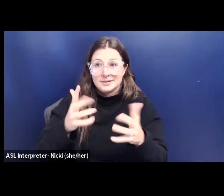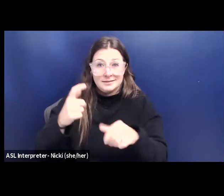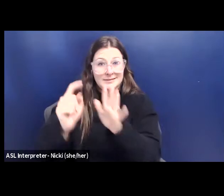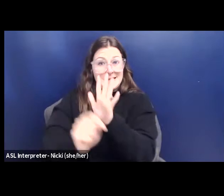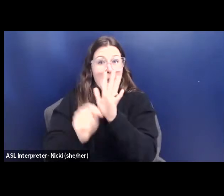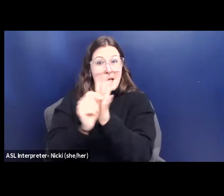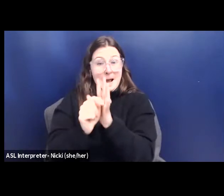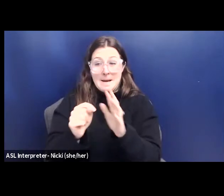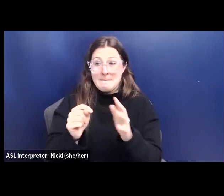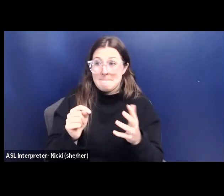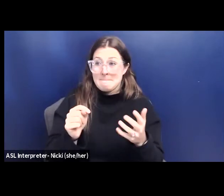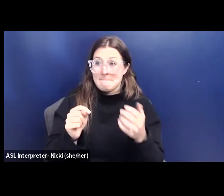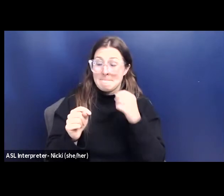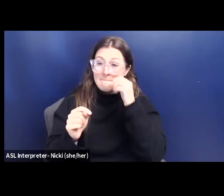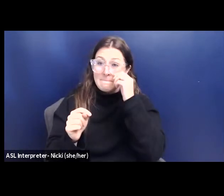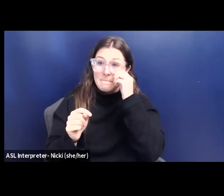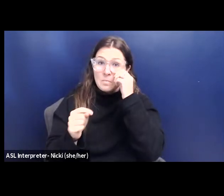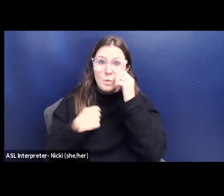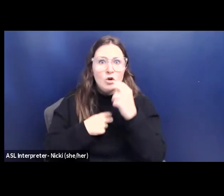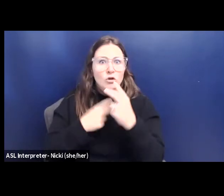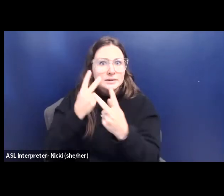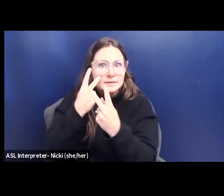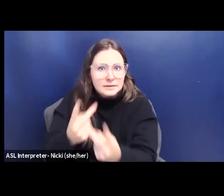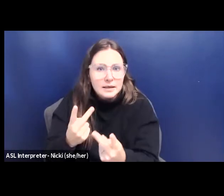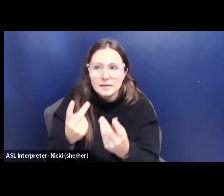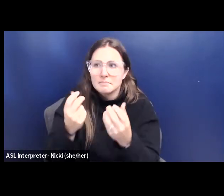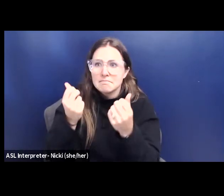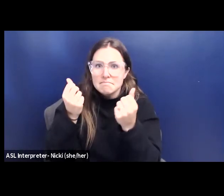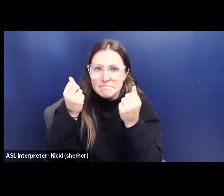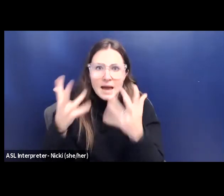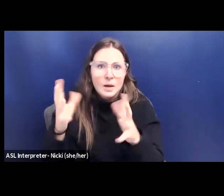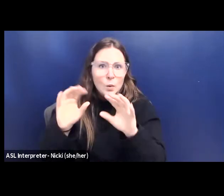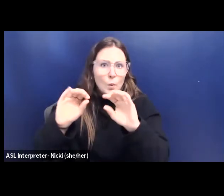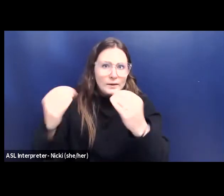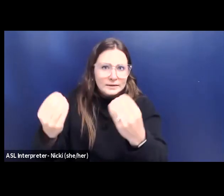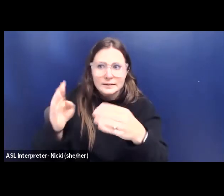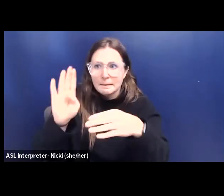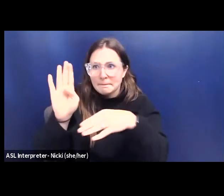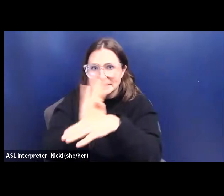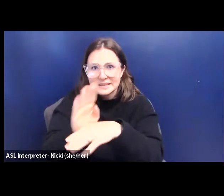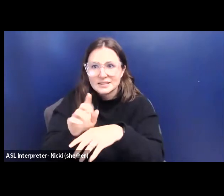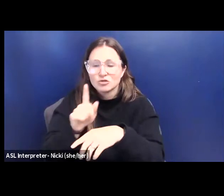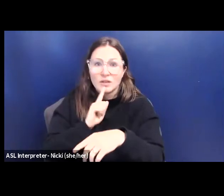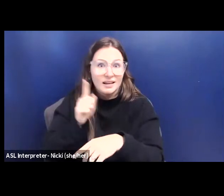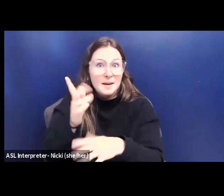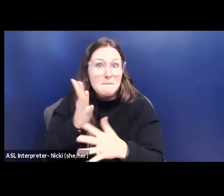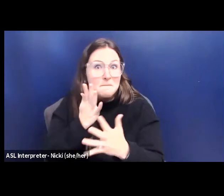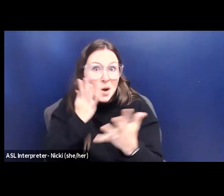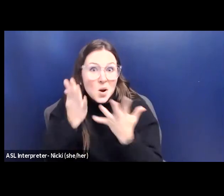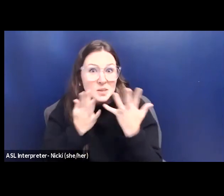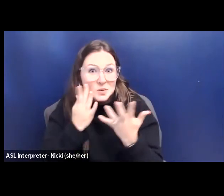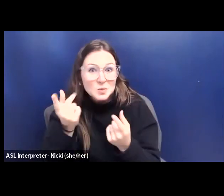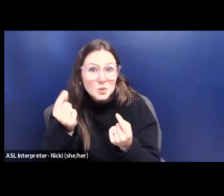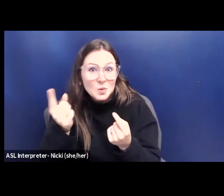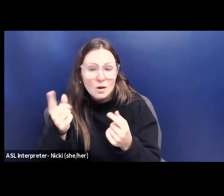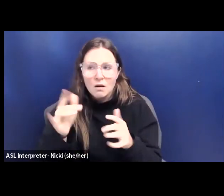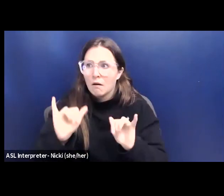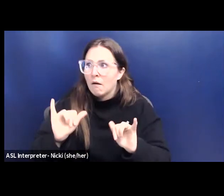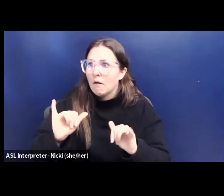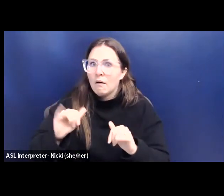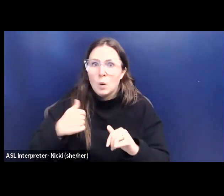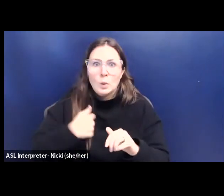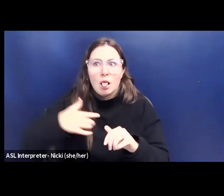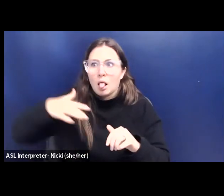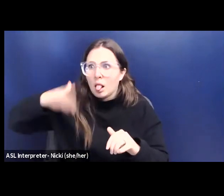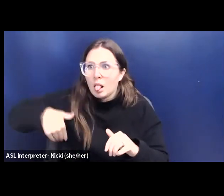so many or institutions from a place of embarrassment that try to rush to catch up to where we are now in